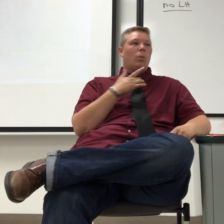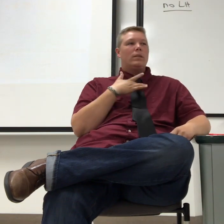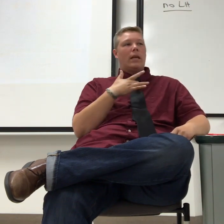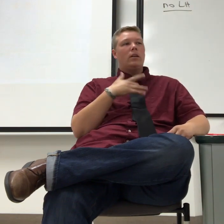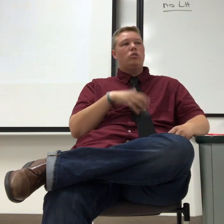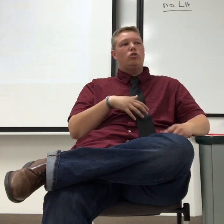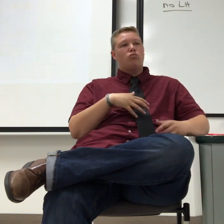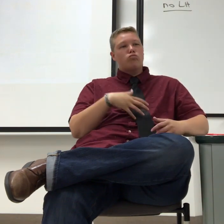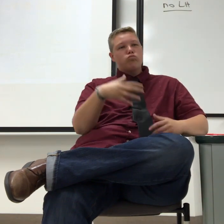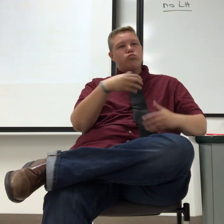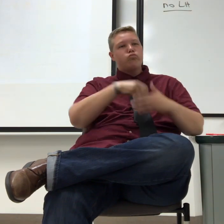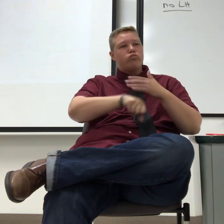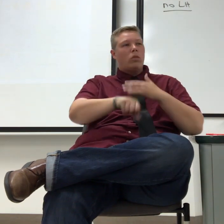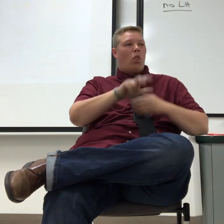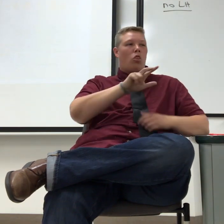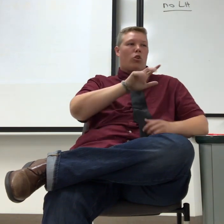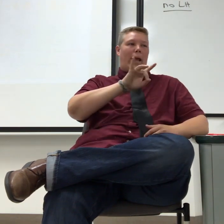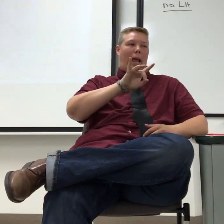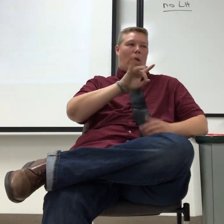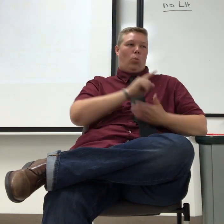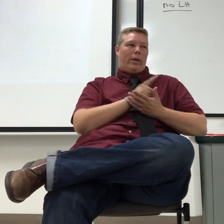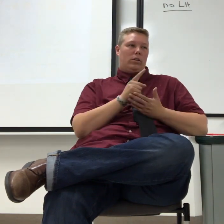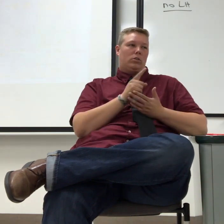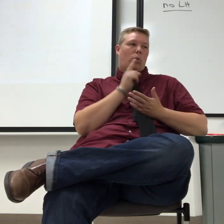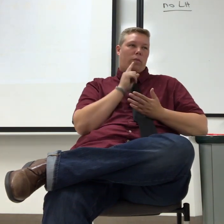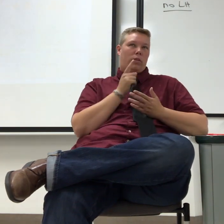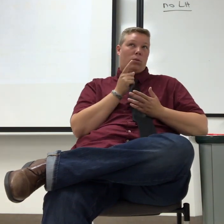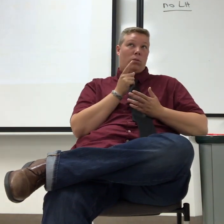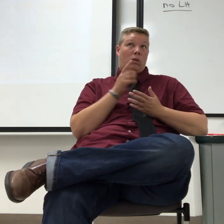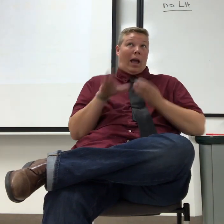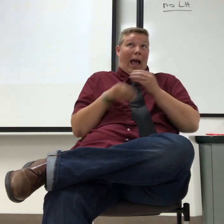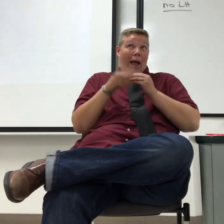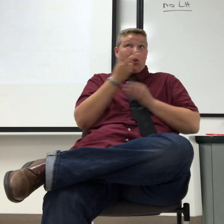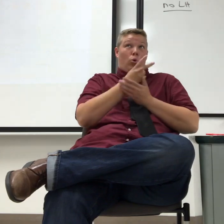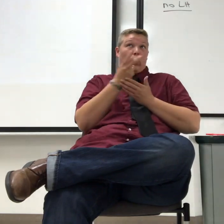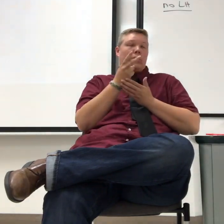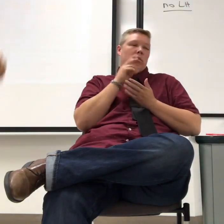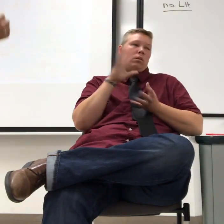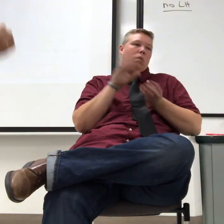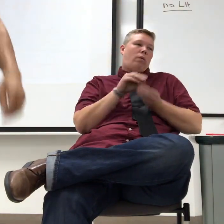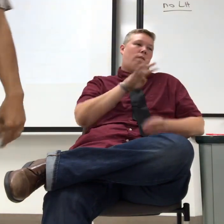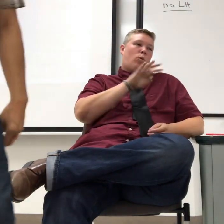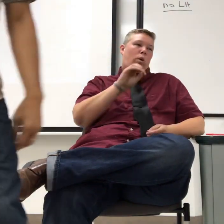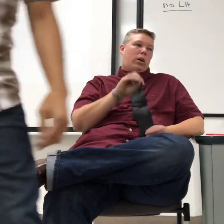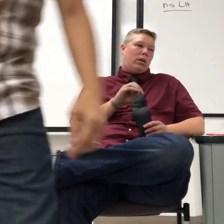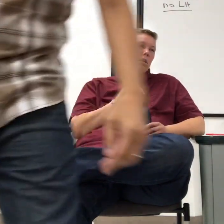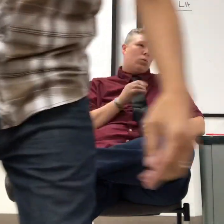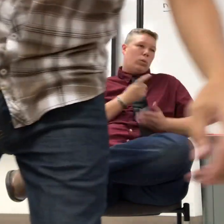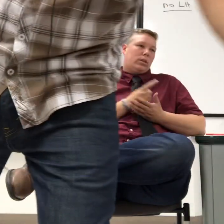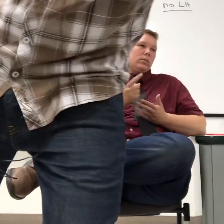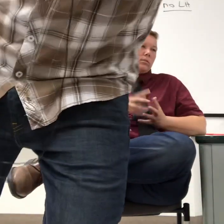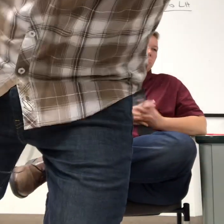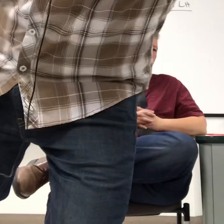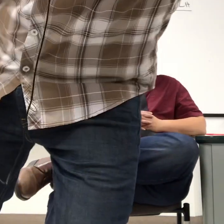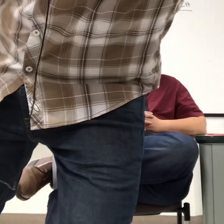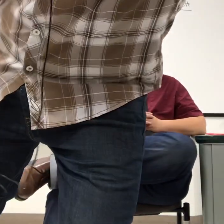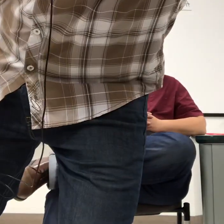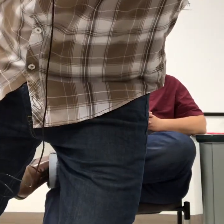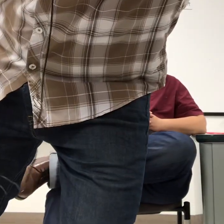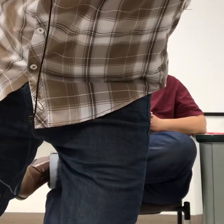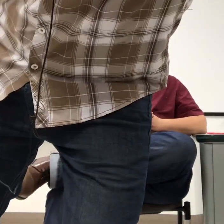add 2 weeks and bump it up to 40, right? Okay. Well, I got to that, so it means I'm done.